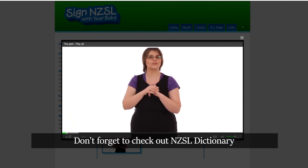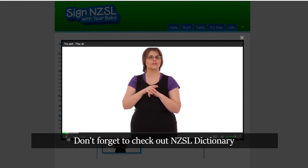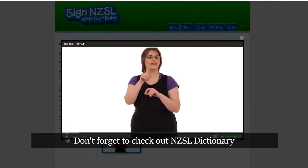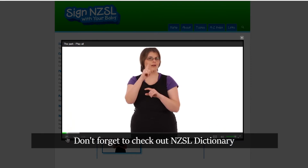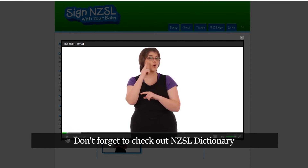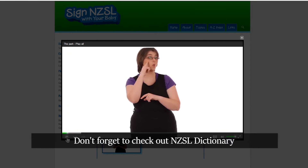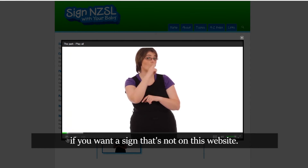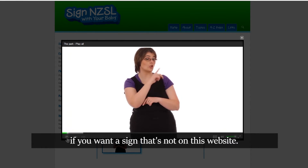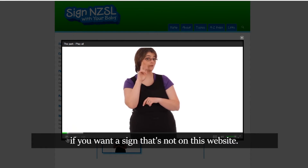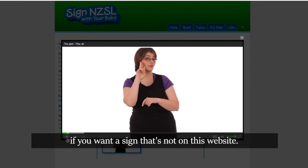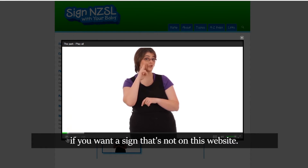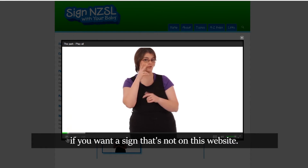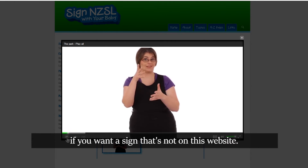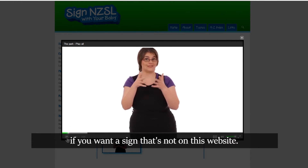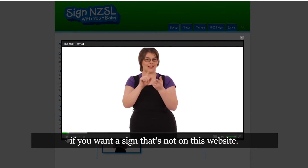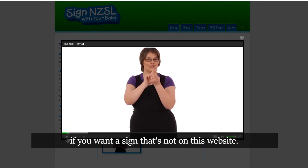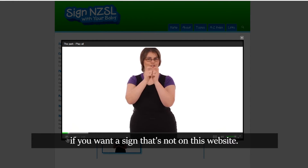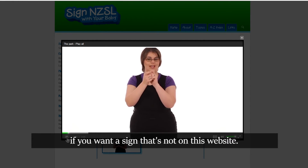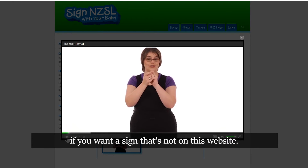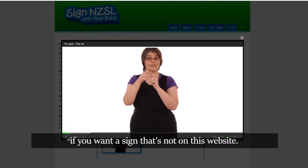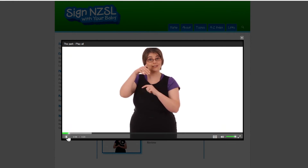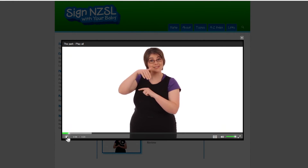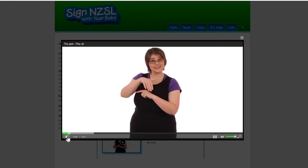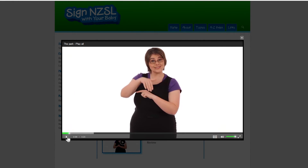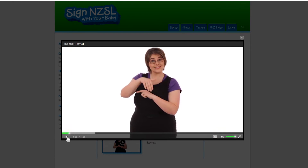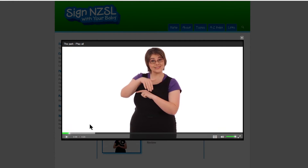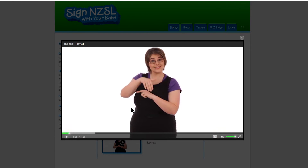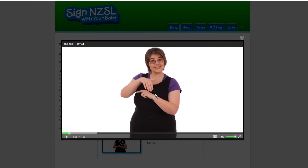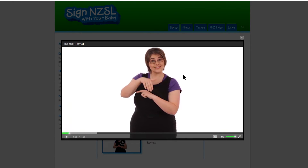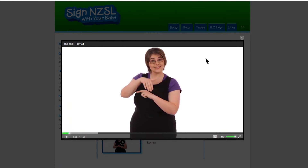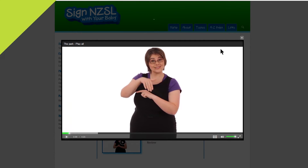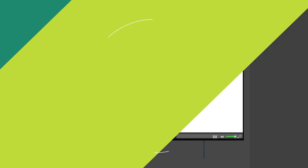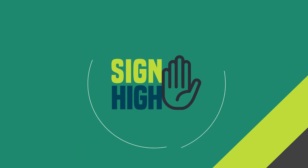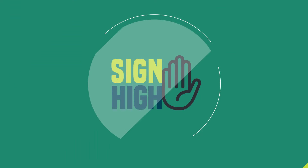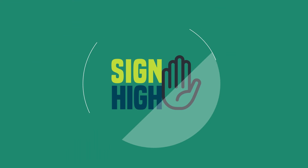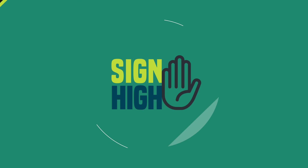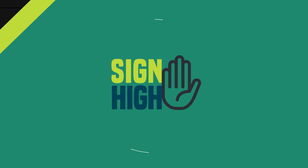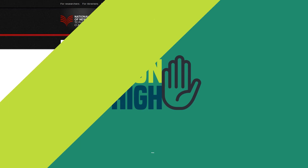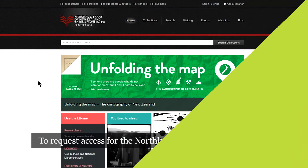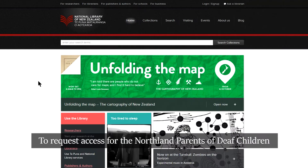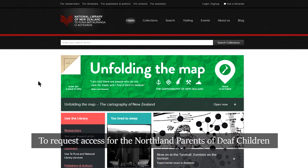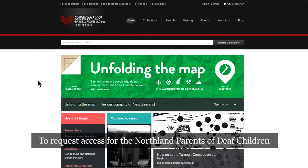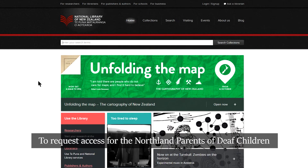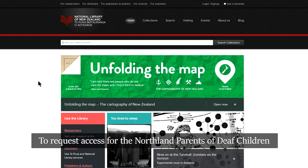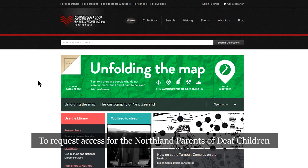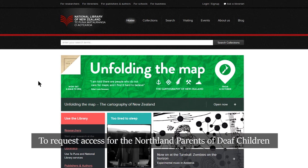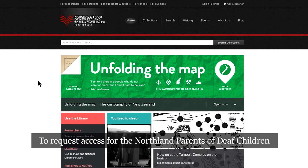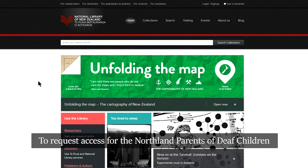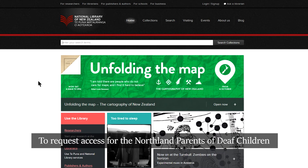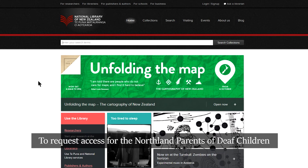NZSL Dictionary if you want a sign that isn't on this website. To request access for the Northern